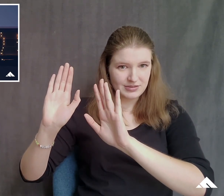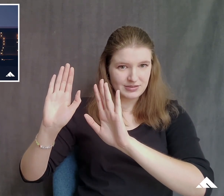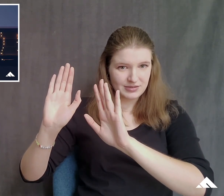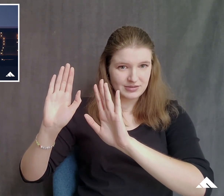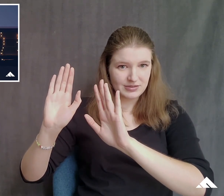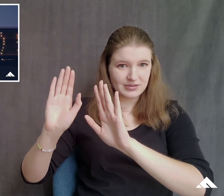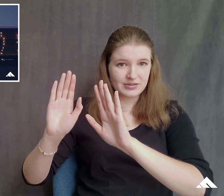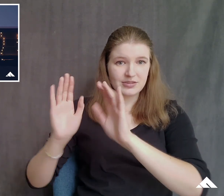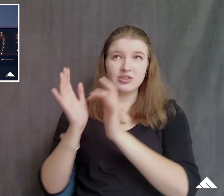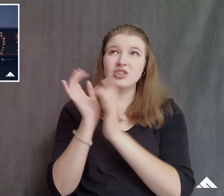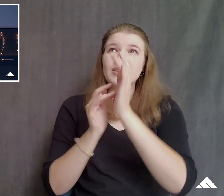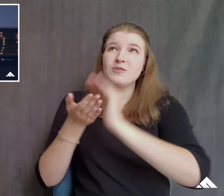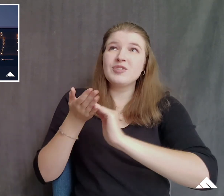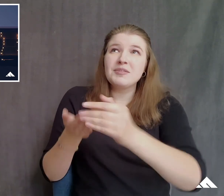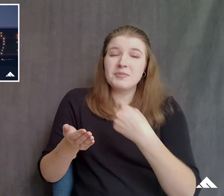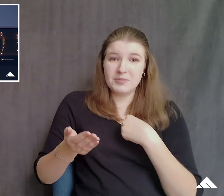Because of his forgiveness for me,